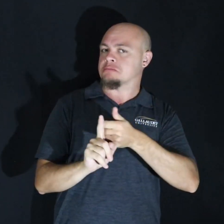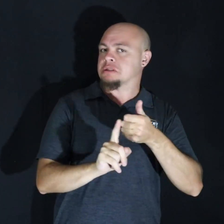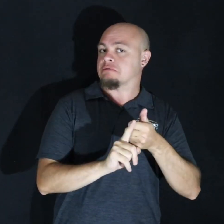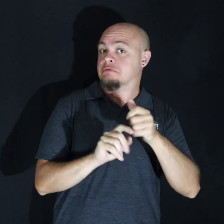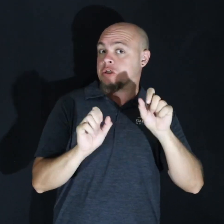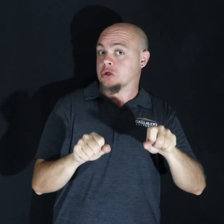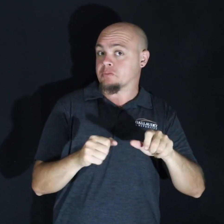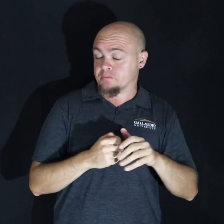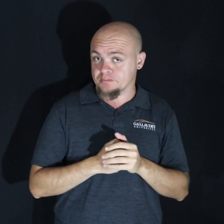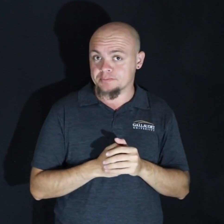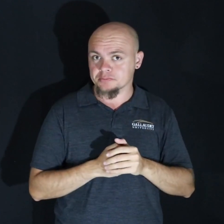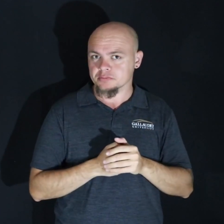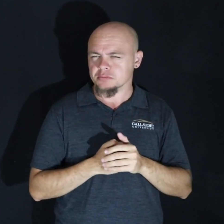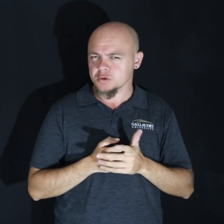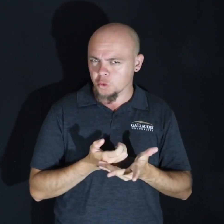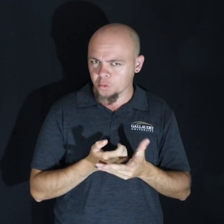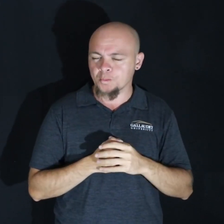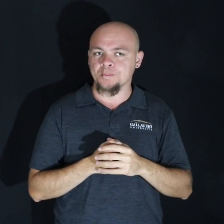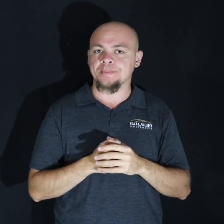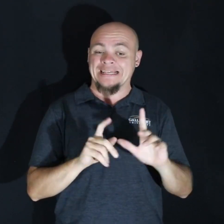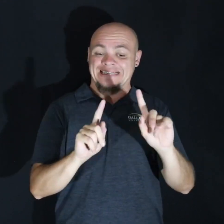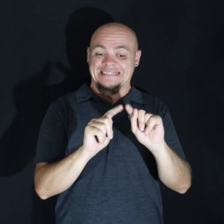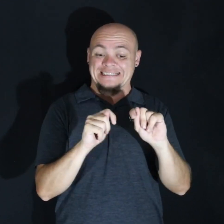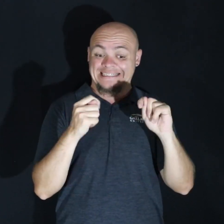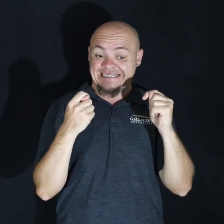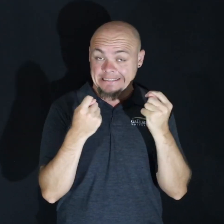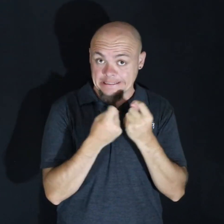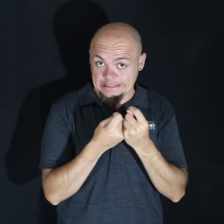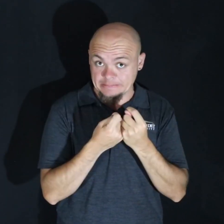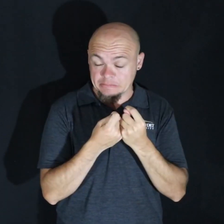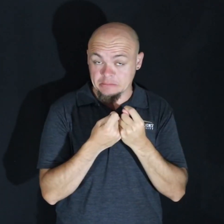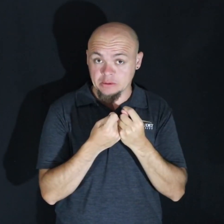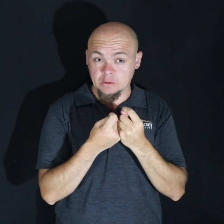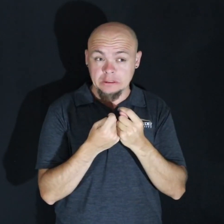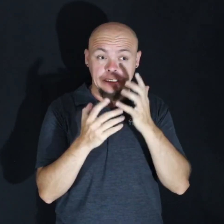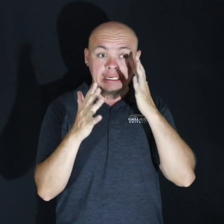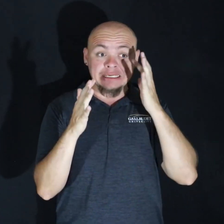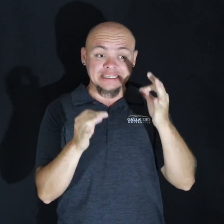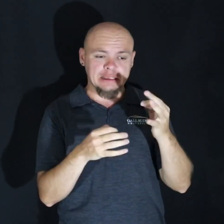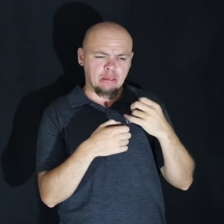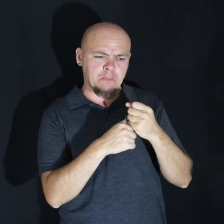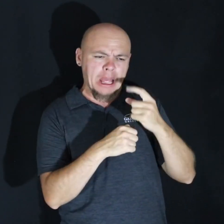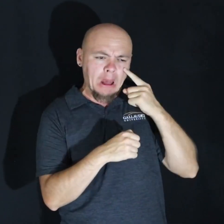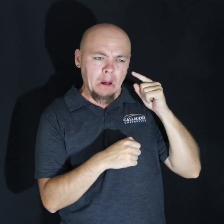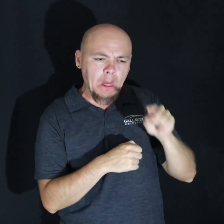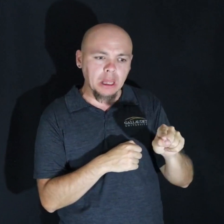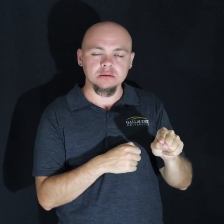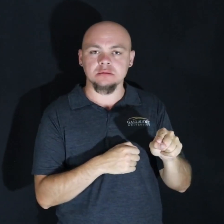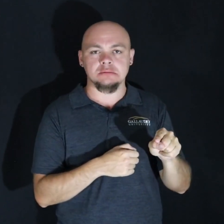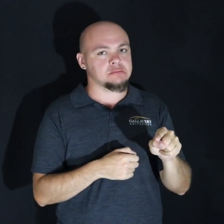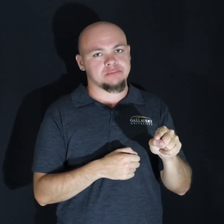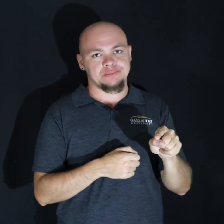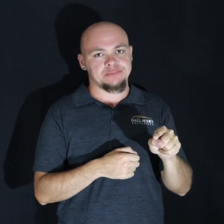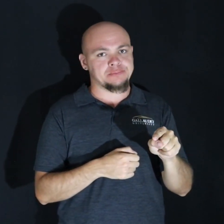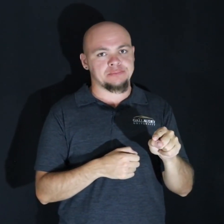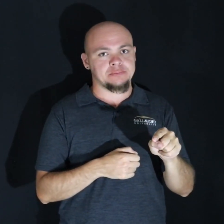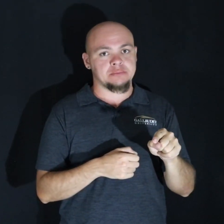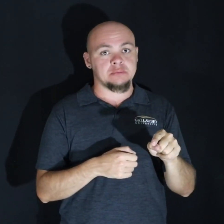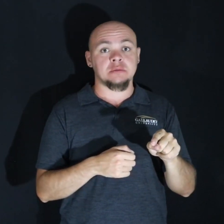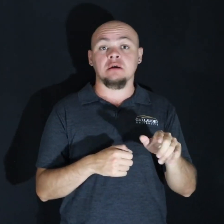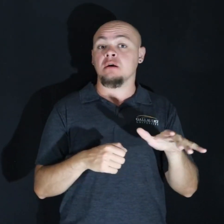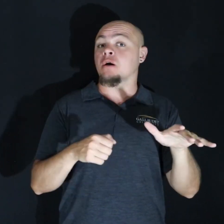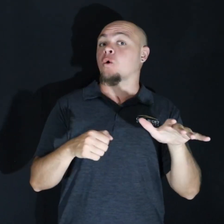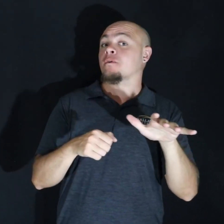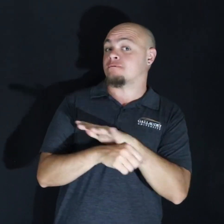decisions. And so on teams where all the decisions are made for you, where there's full support but